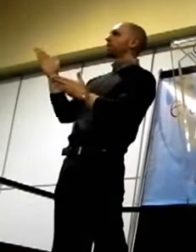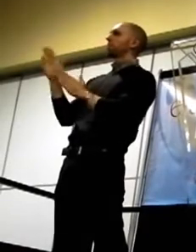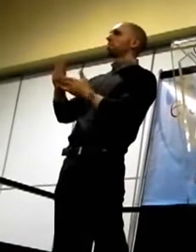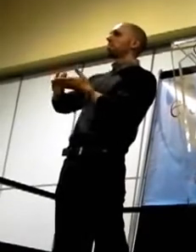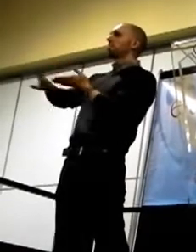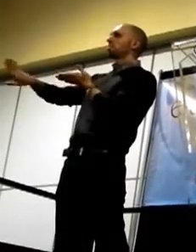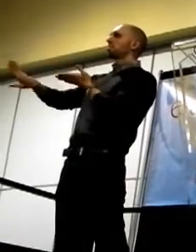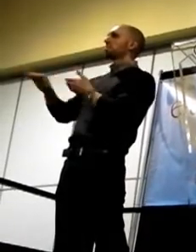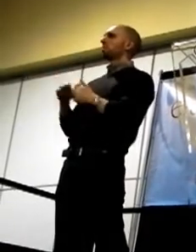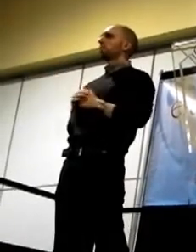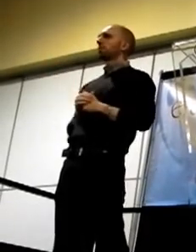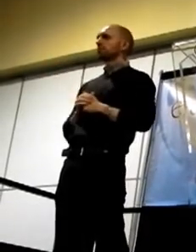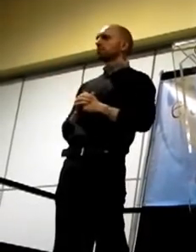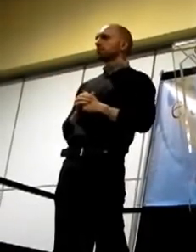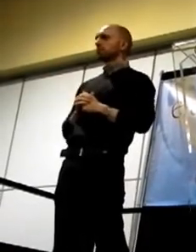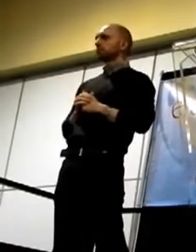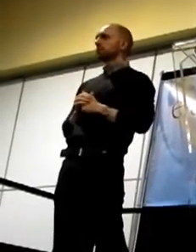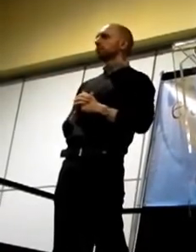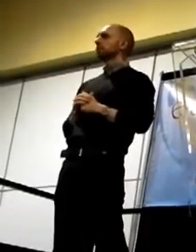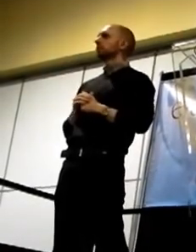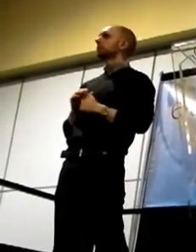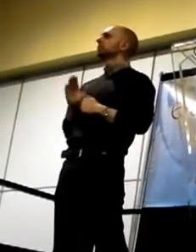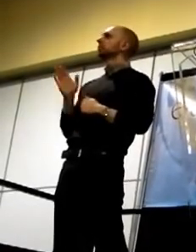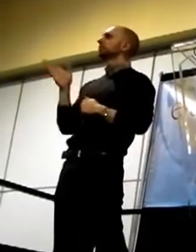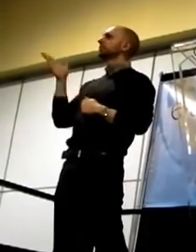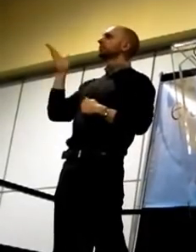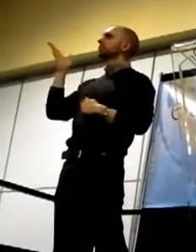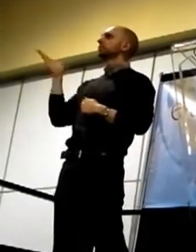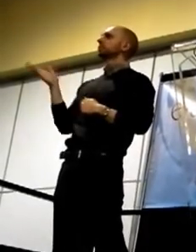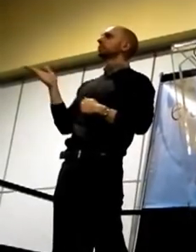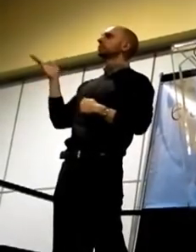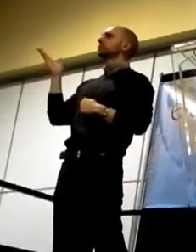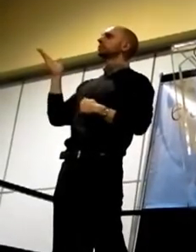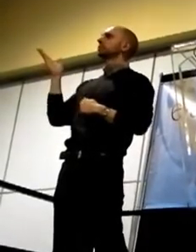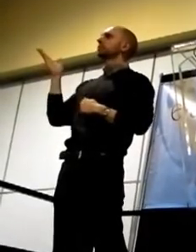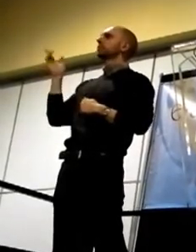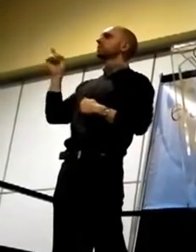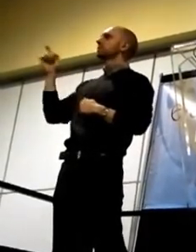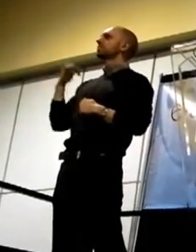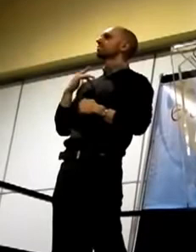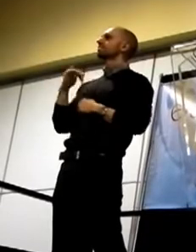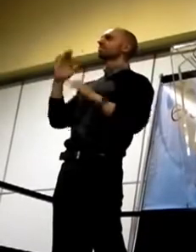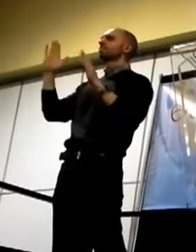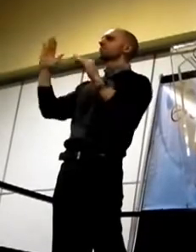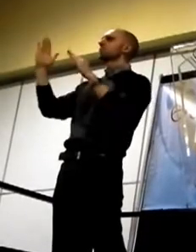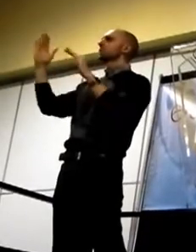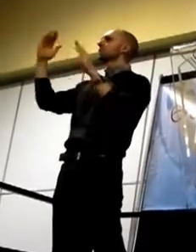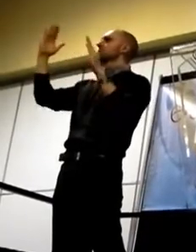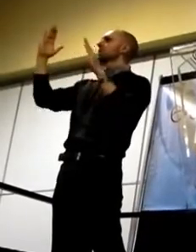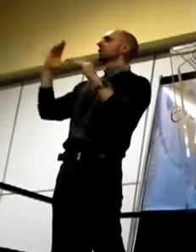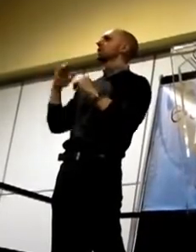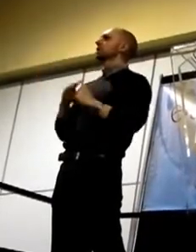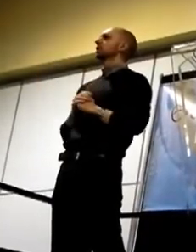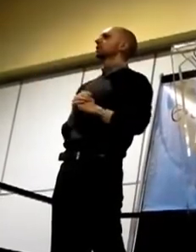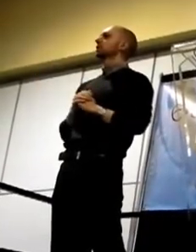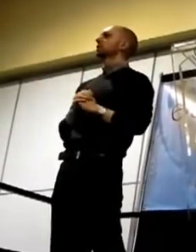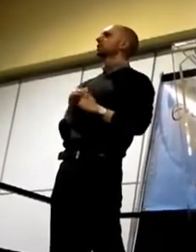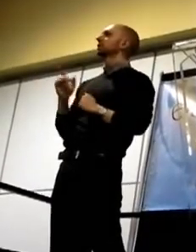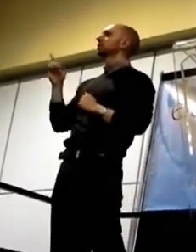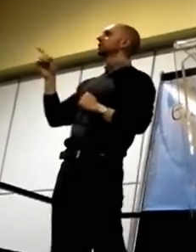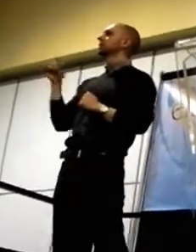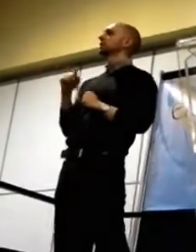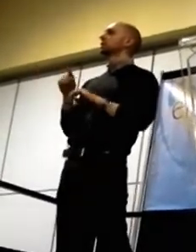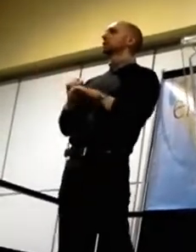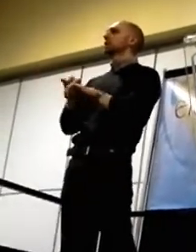big hopes and a lot of achievements of causing trouble, at-tahrish bainahum, in causing